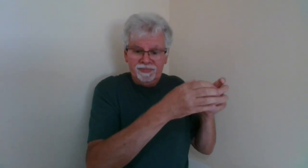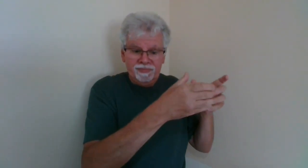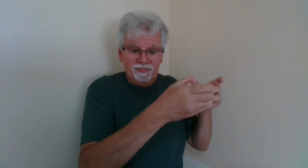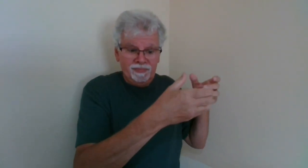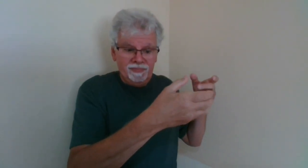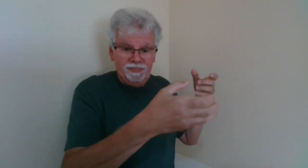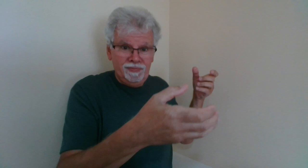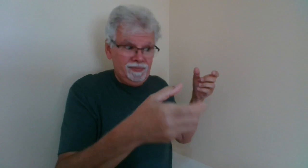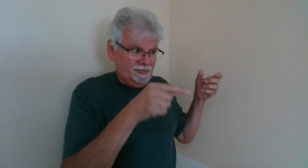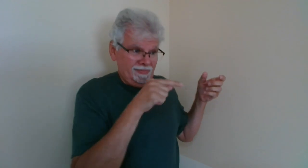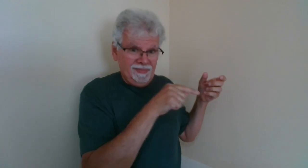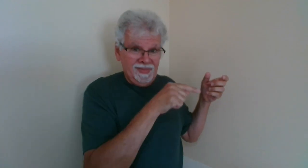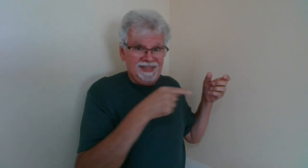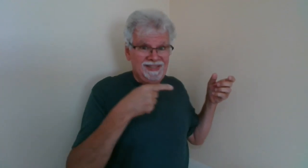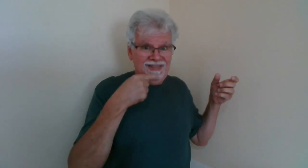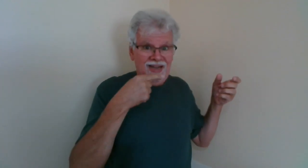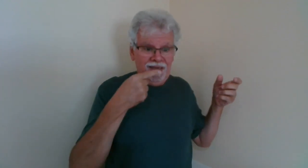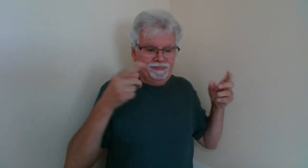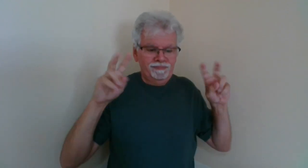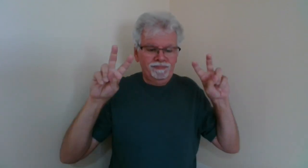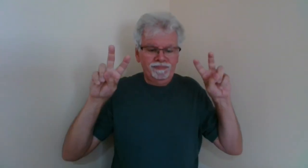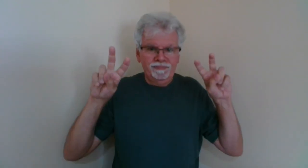has known